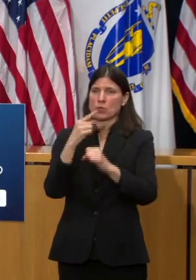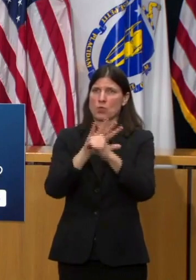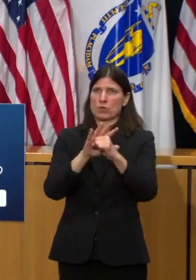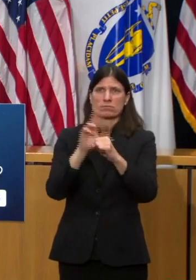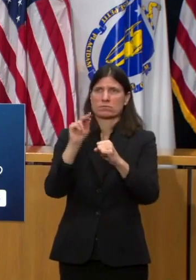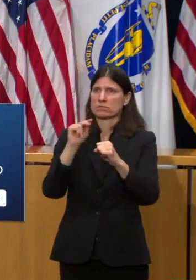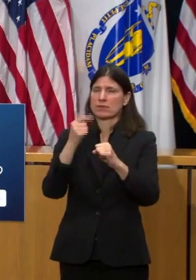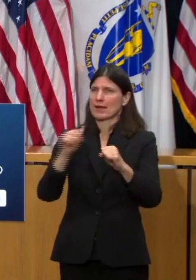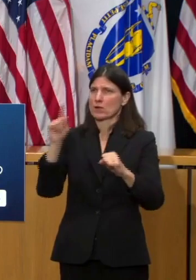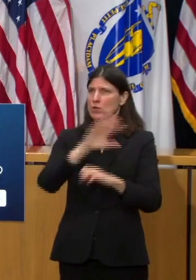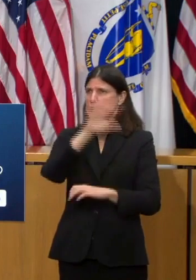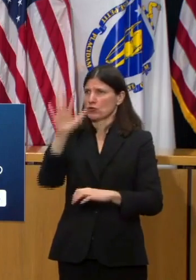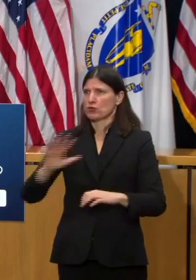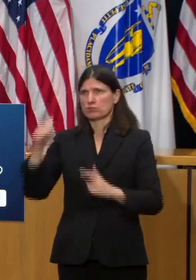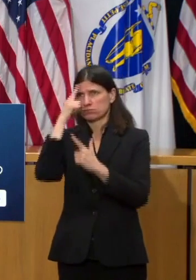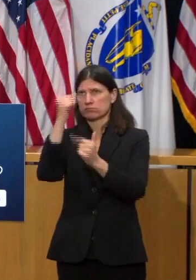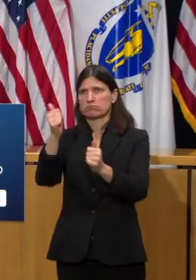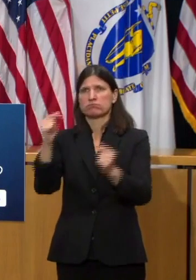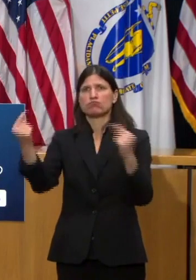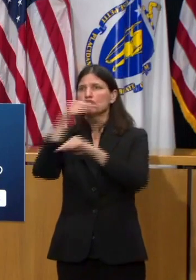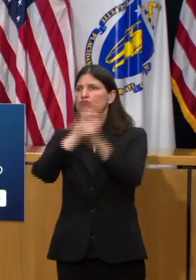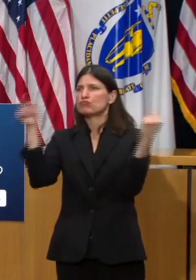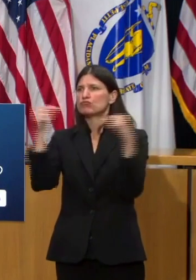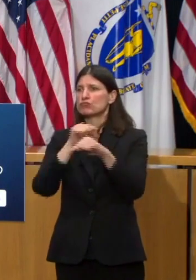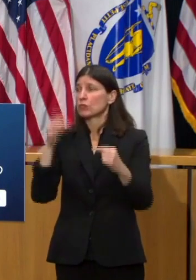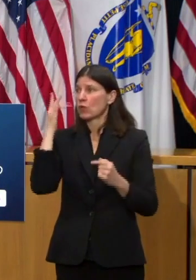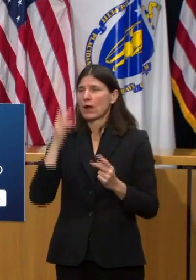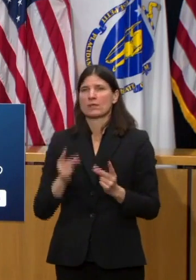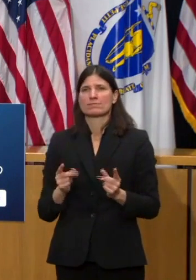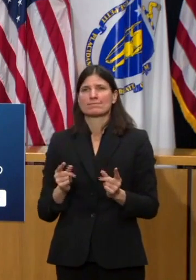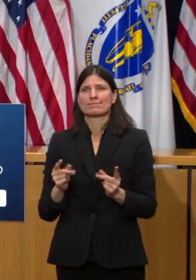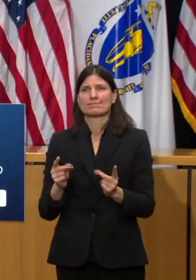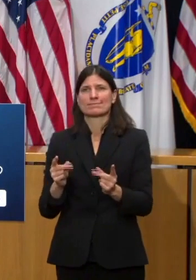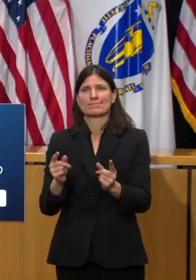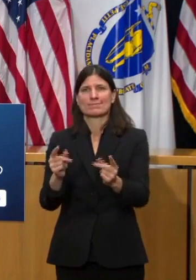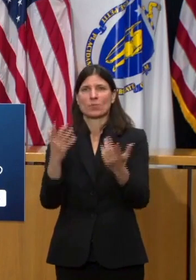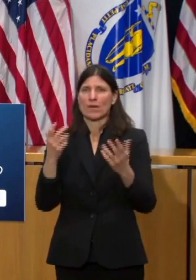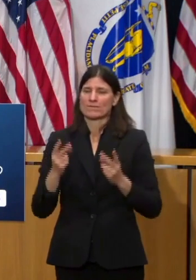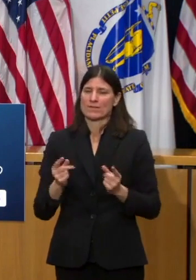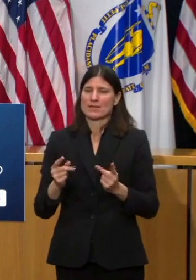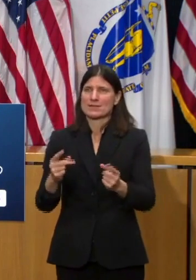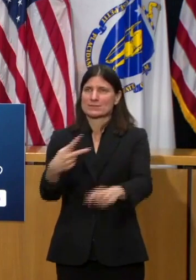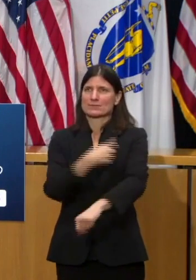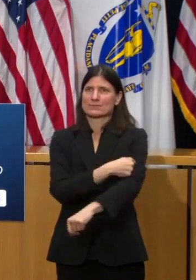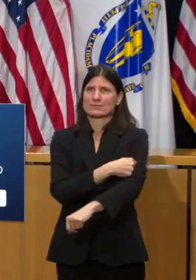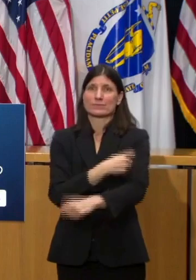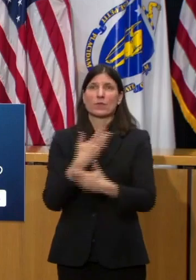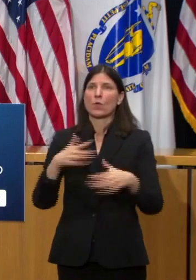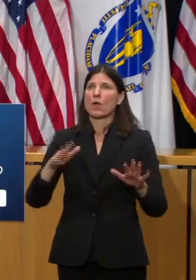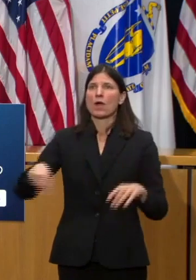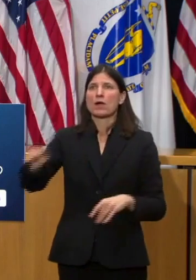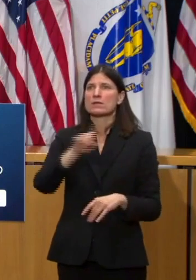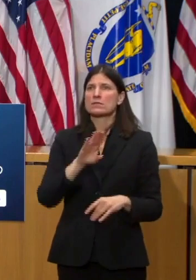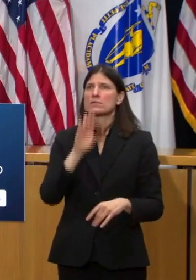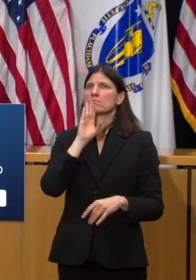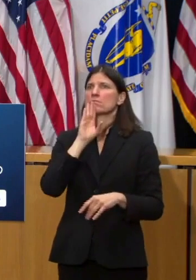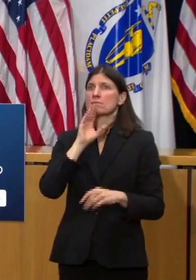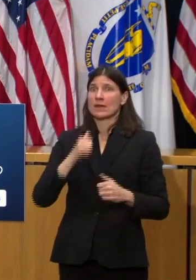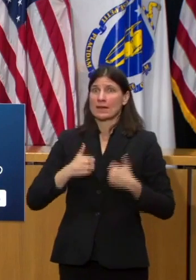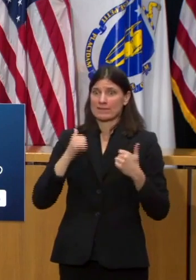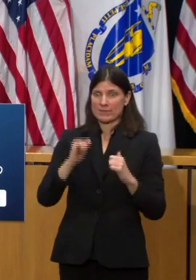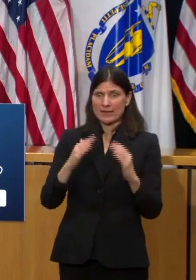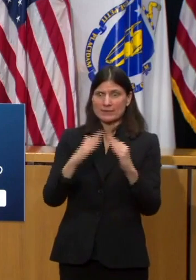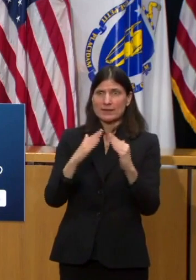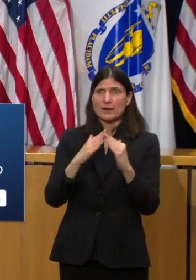thing that the experience of the past 3 weeks has demonstrated is, you know, larger enterprises can deliver a heck of a lot